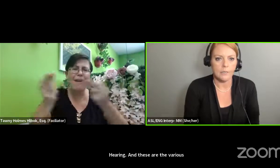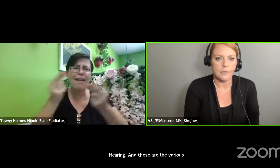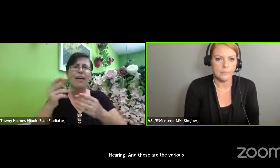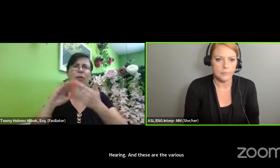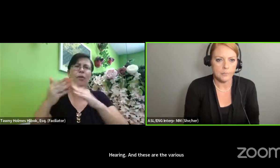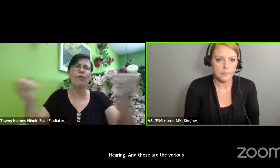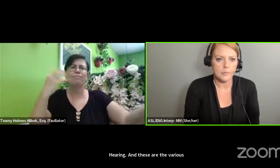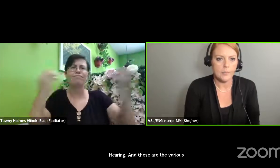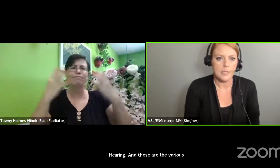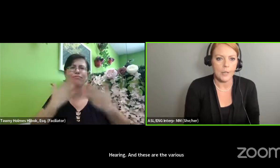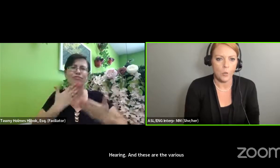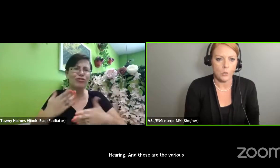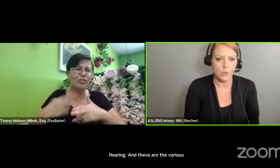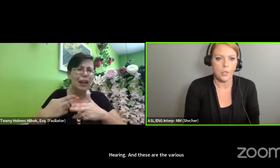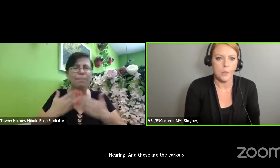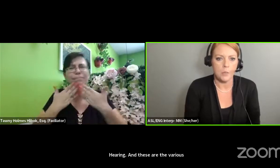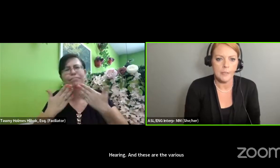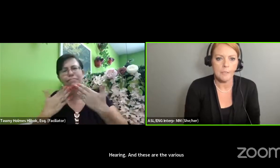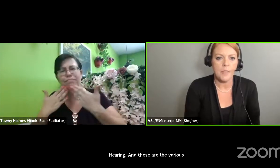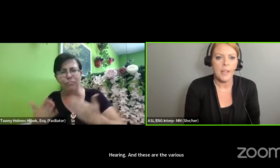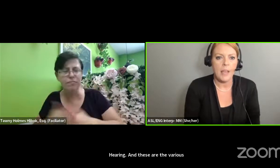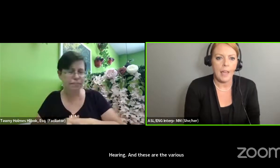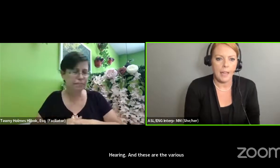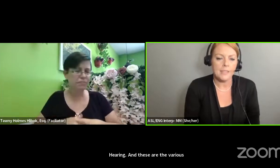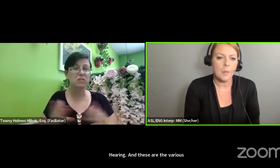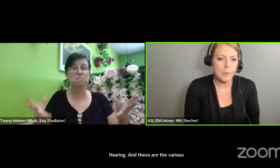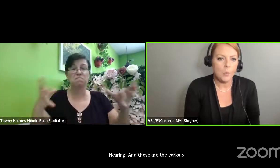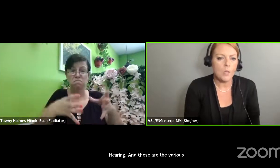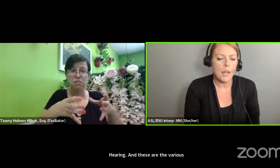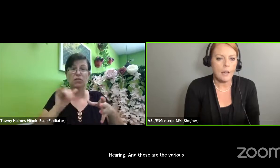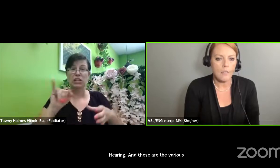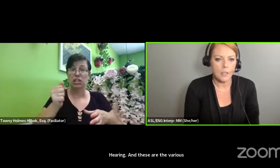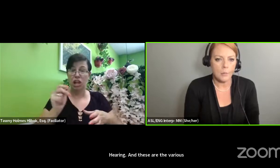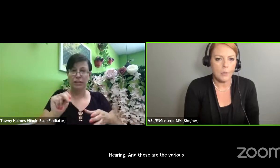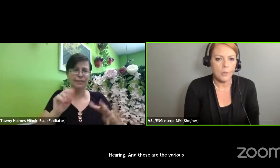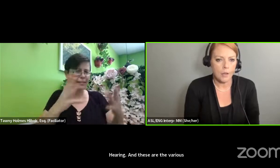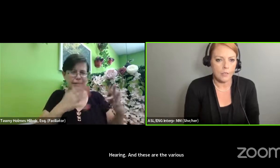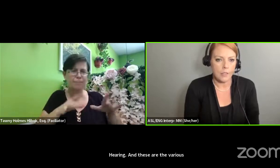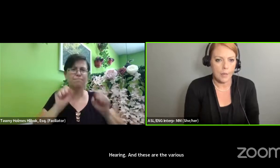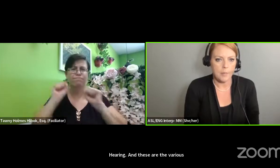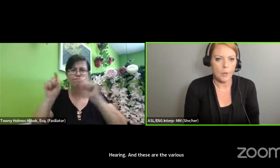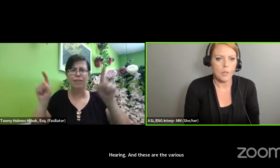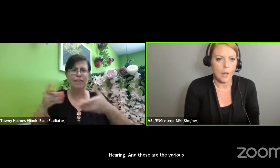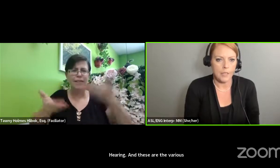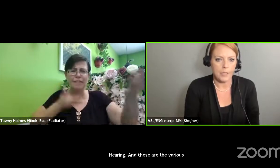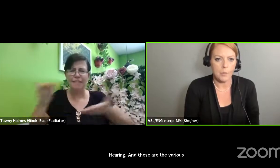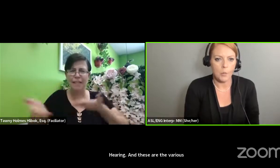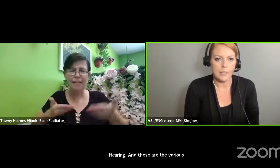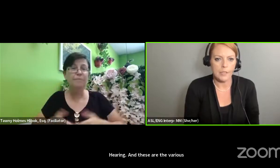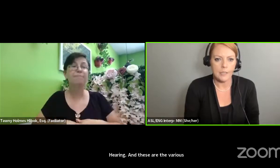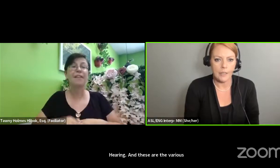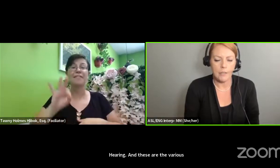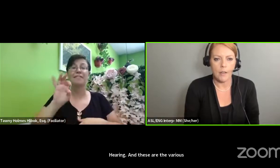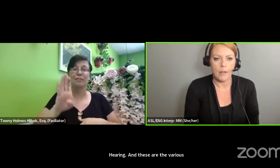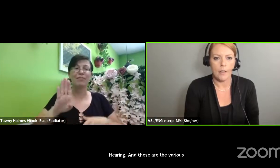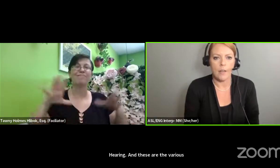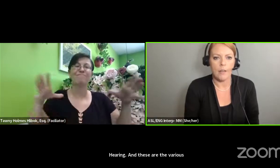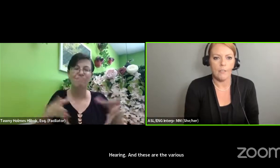different stakeholder communities. And some people were not available of the names that were nominated, but we